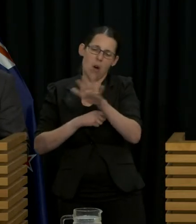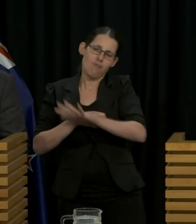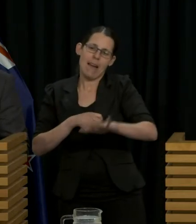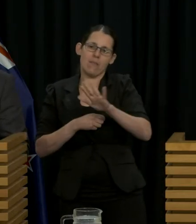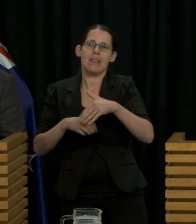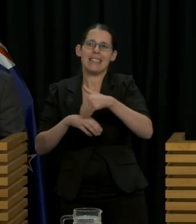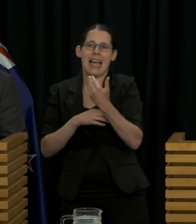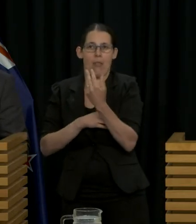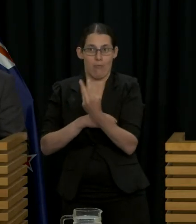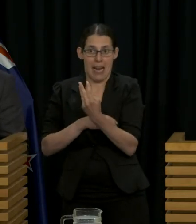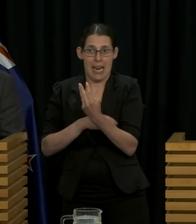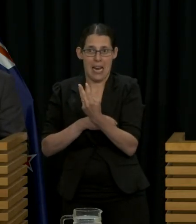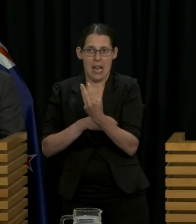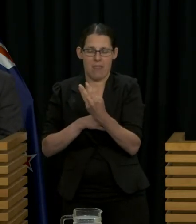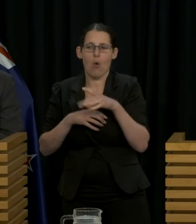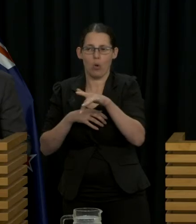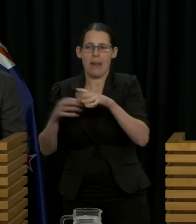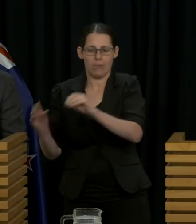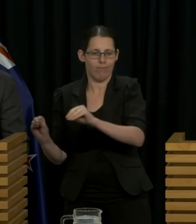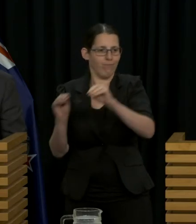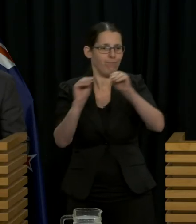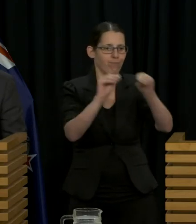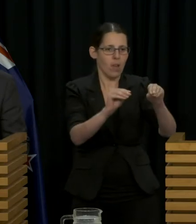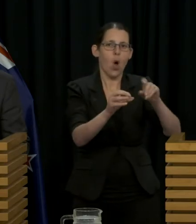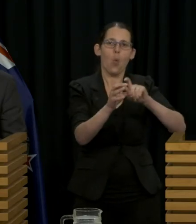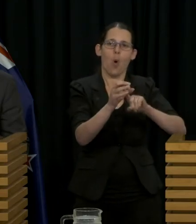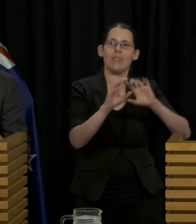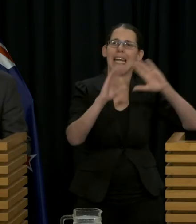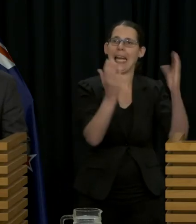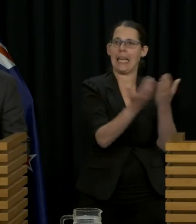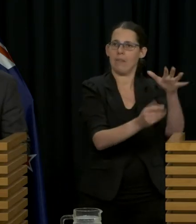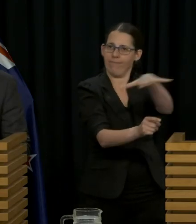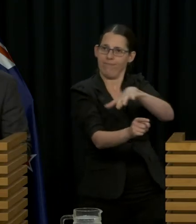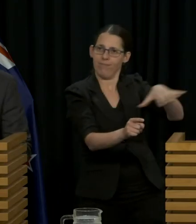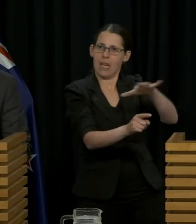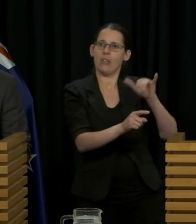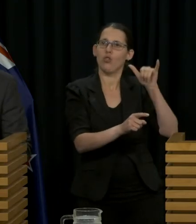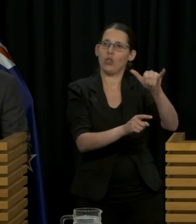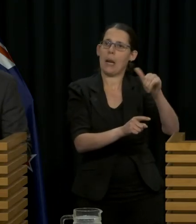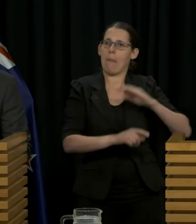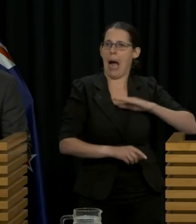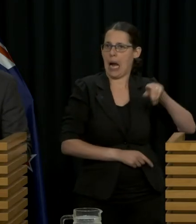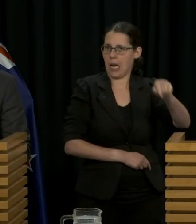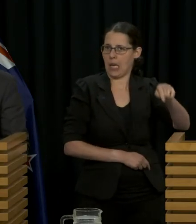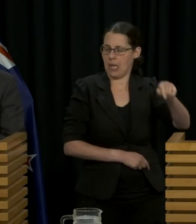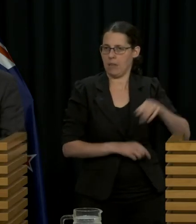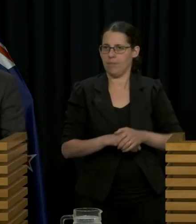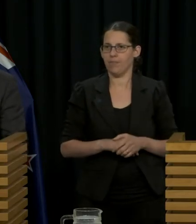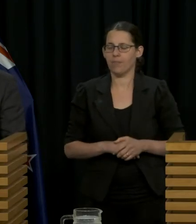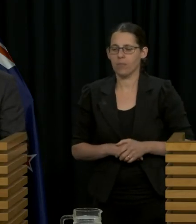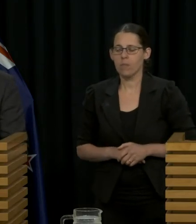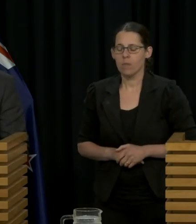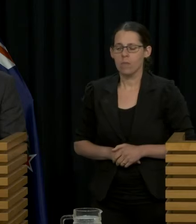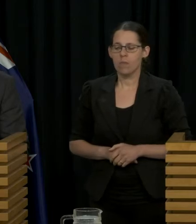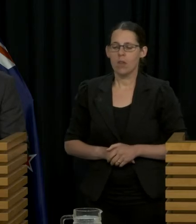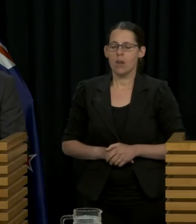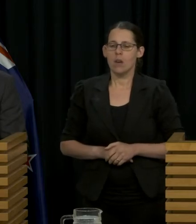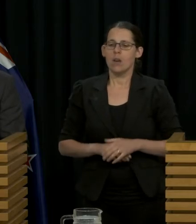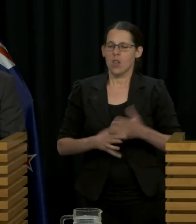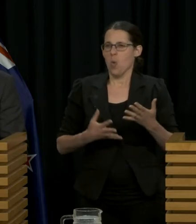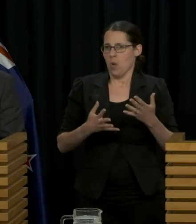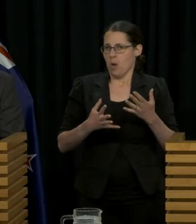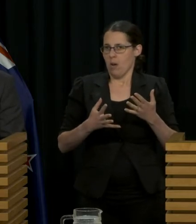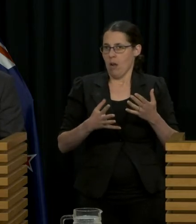of contact tracing needed to happen there because we knew exactly where they had been for the period where there may have been some risk. But they would have been spoken